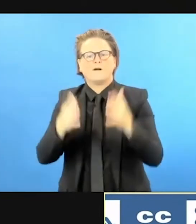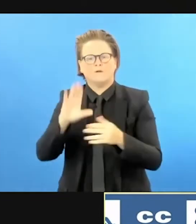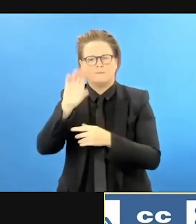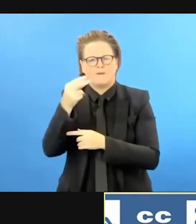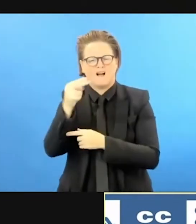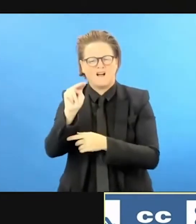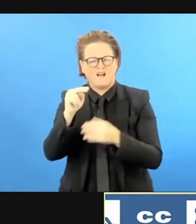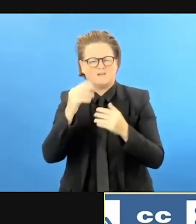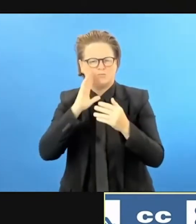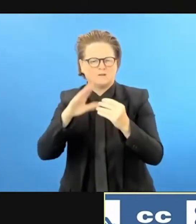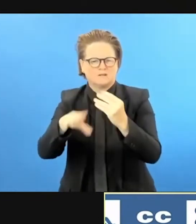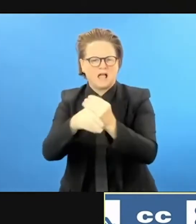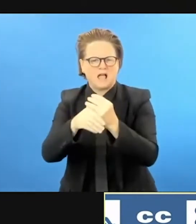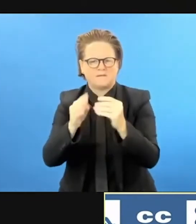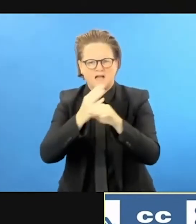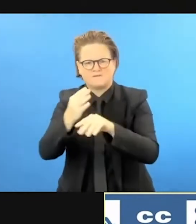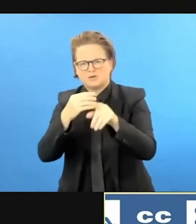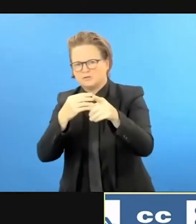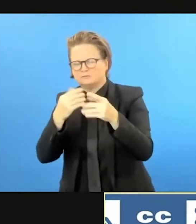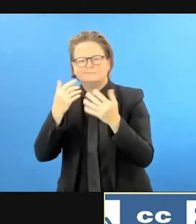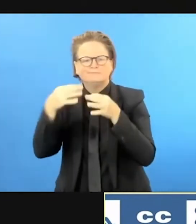of tips or suggestions.